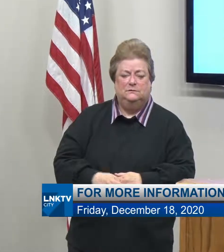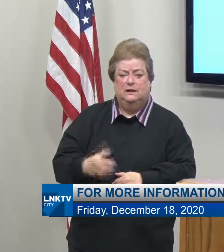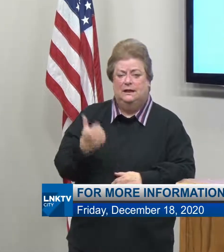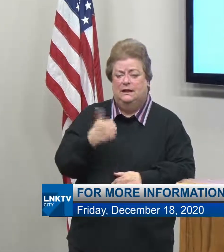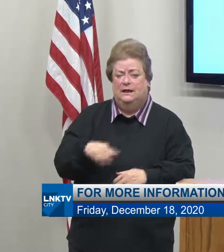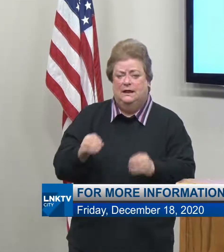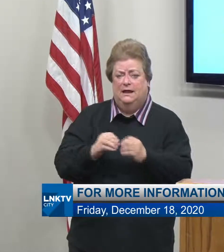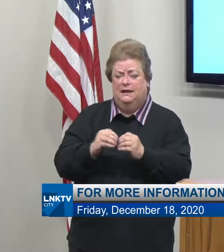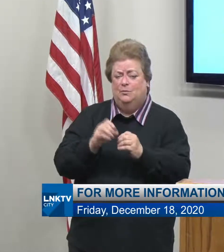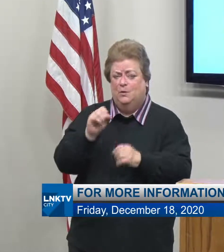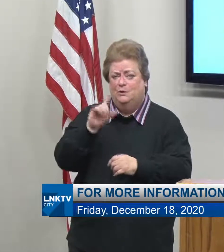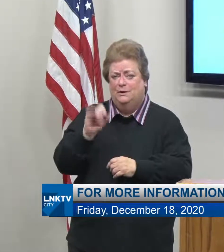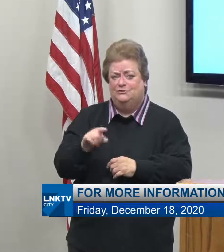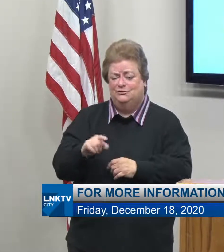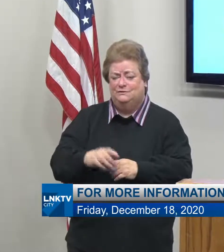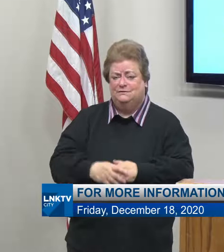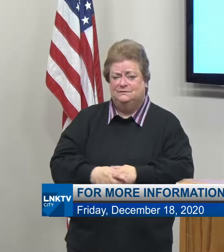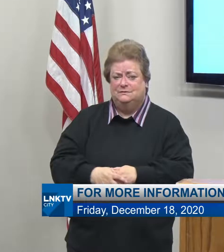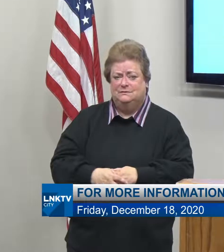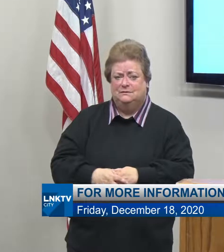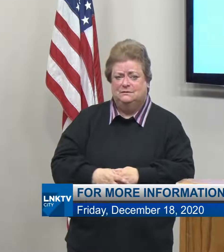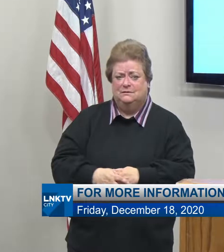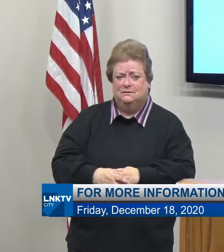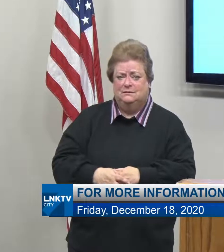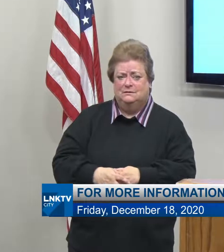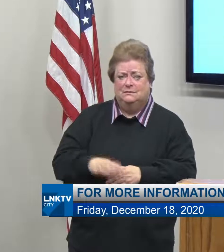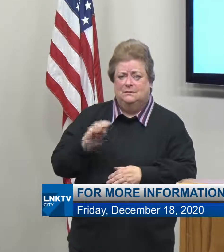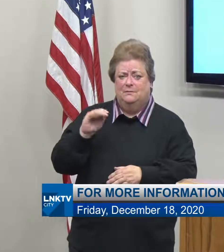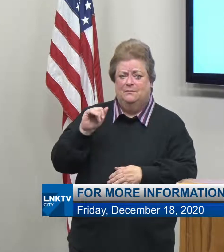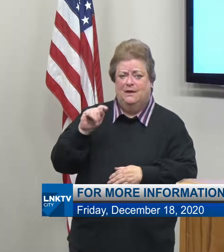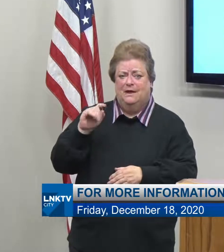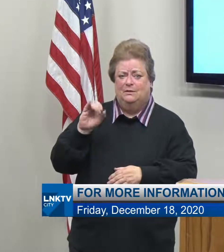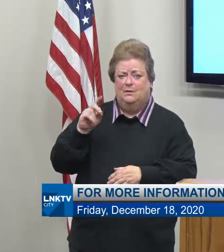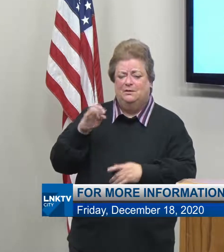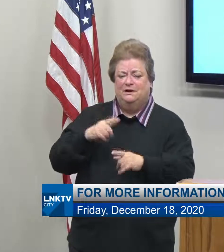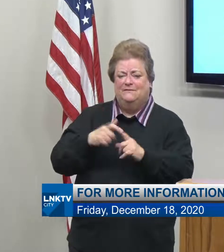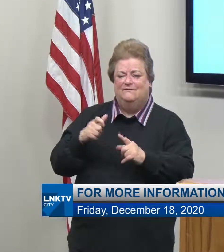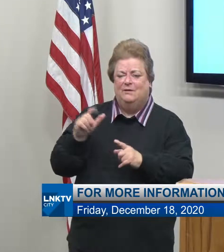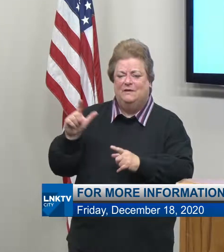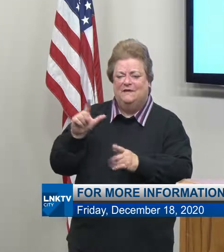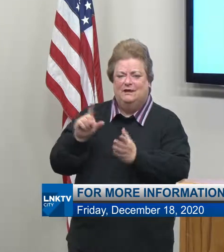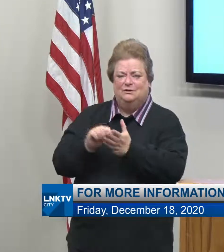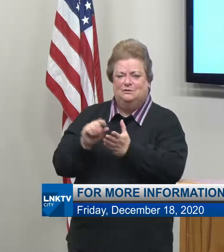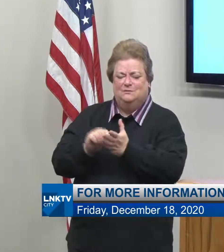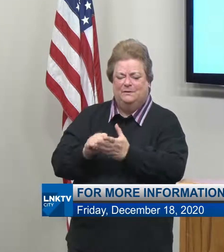Other questions, media? Hey, Mayor, this is Matt Olberding from the Journal-Star. Hi, Matt.